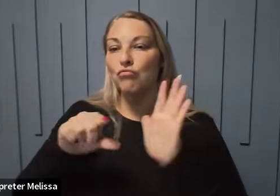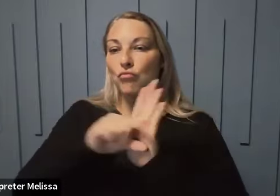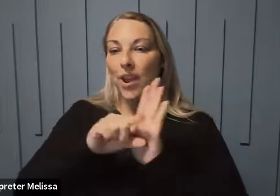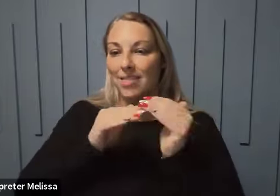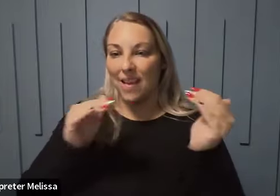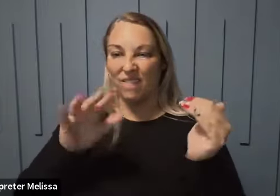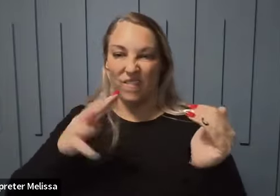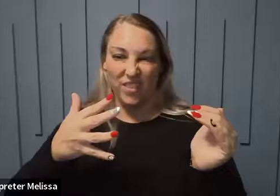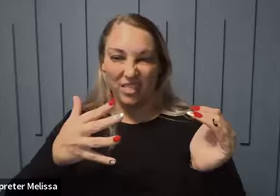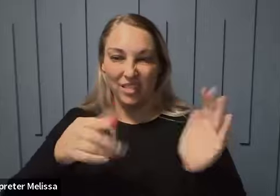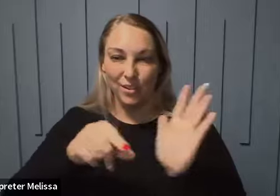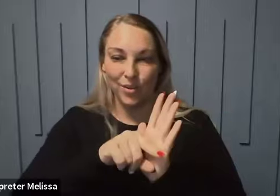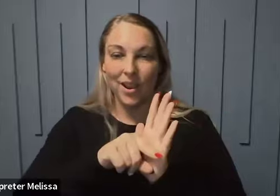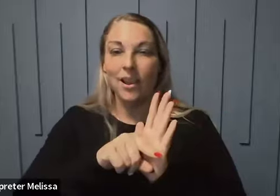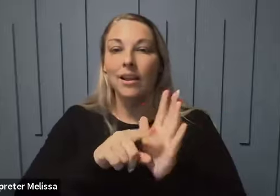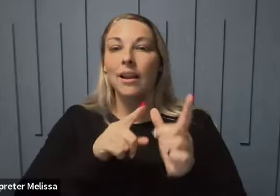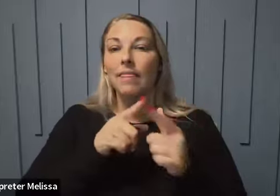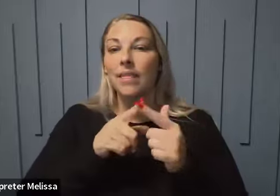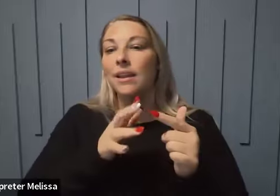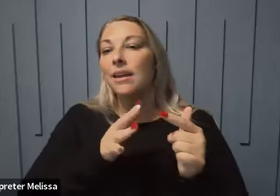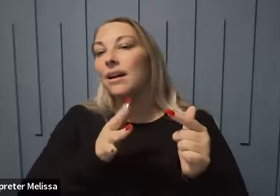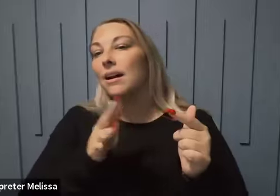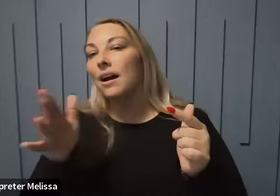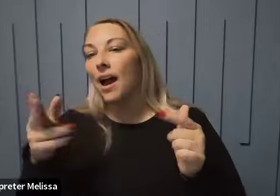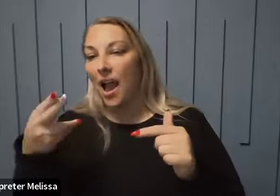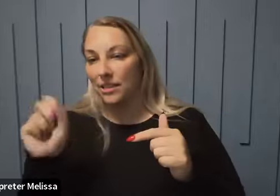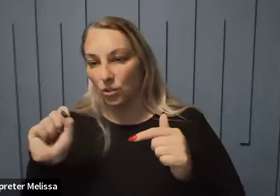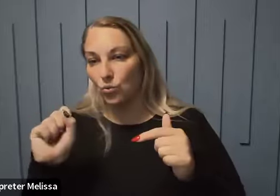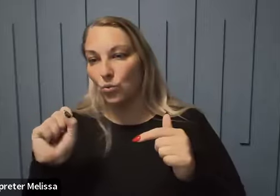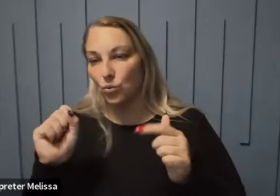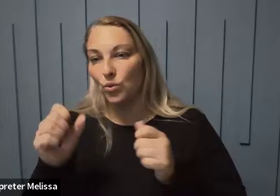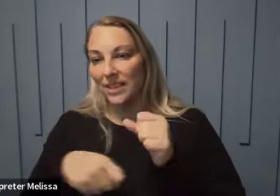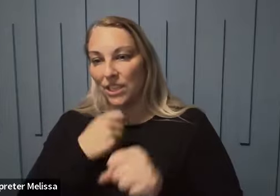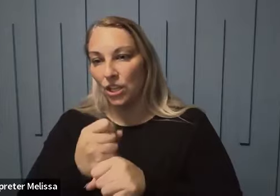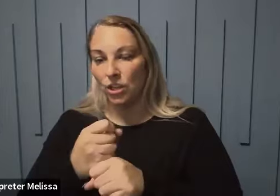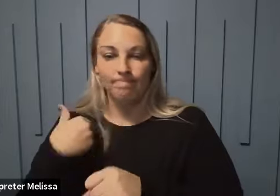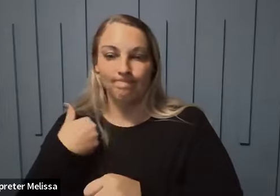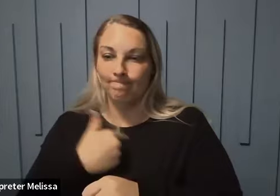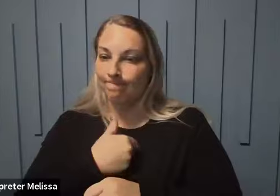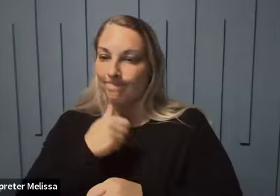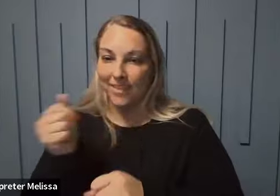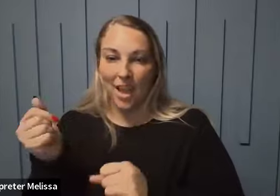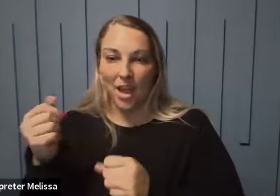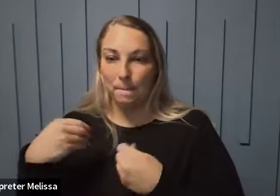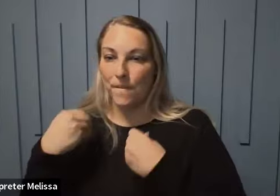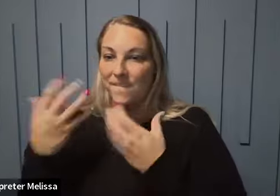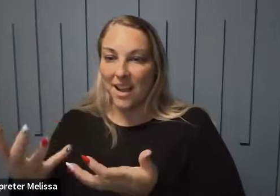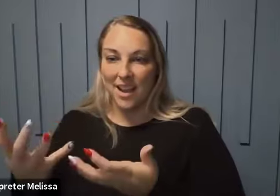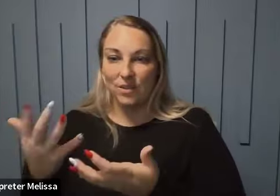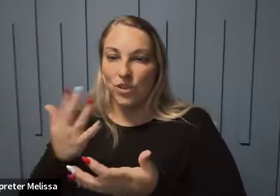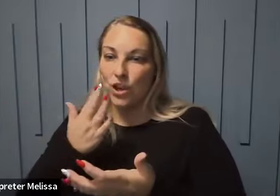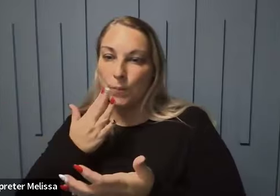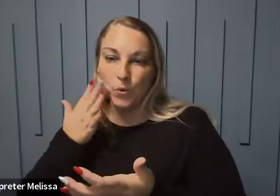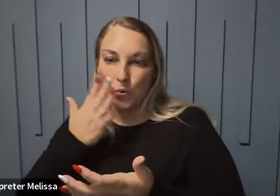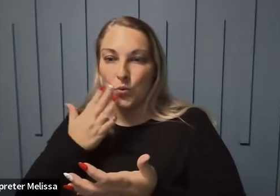say that during his high school years, we are at fault for having not provided him with as much Cute American